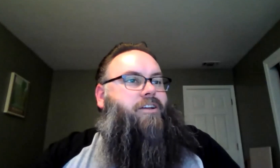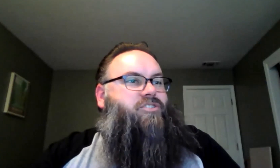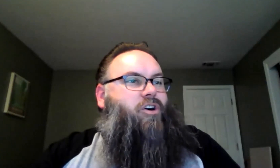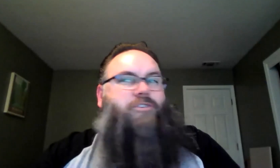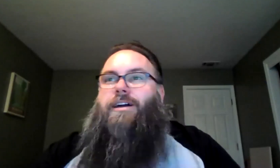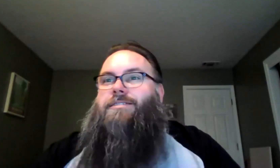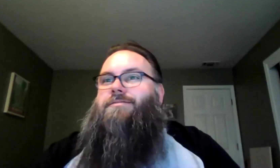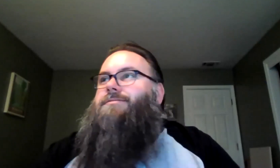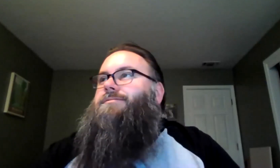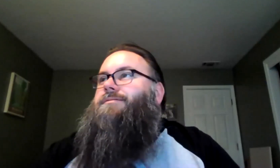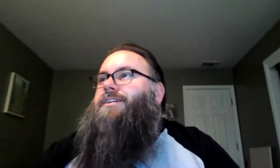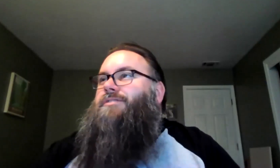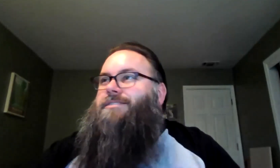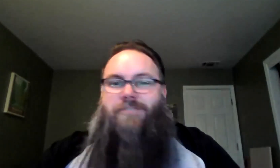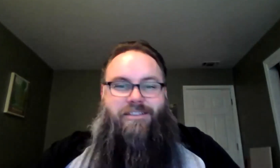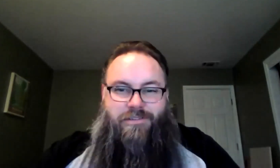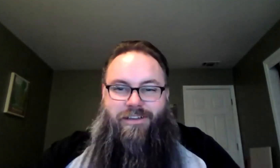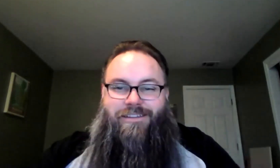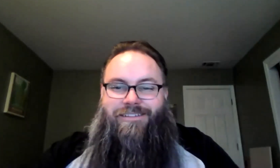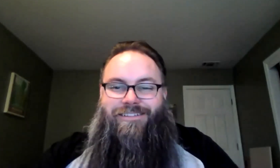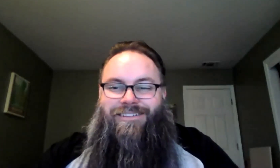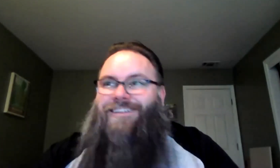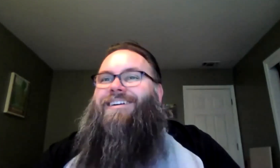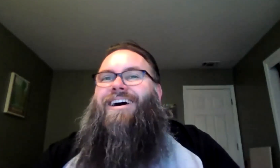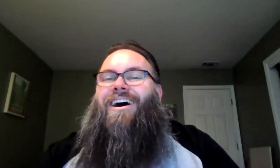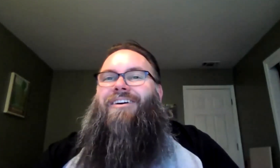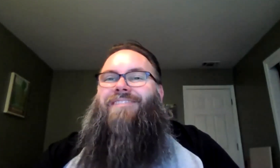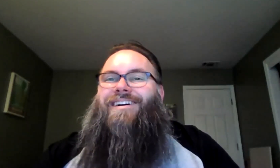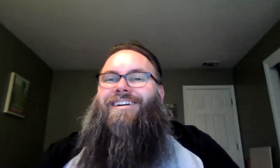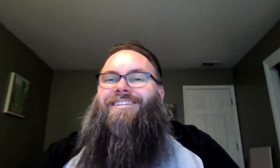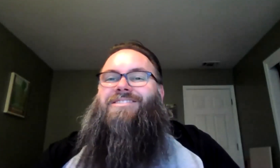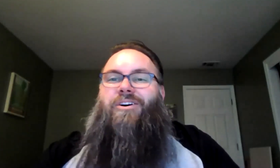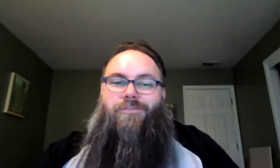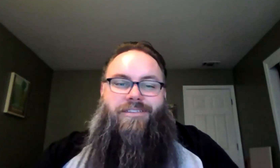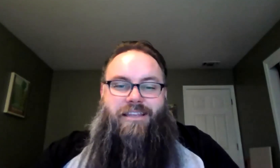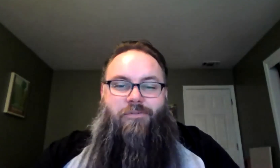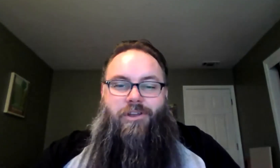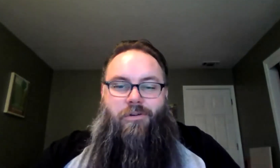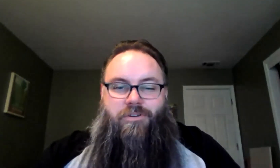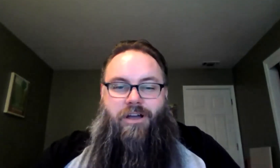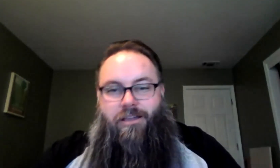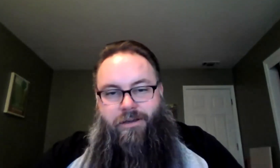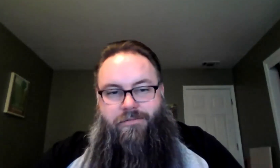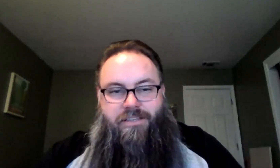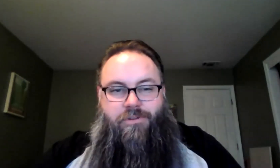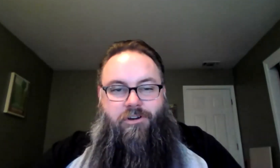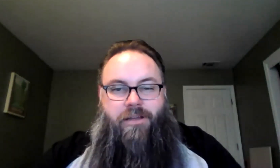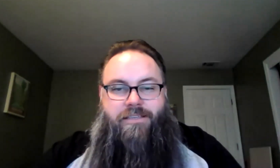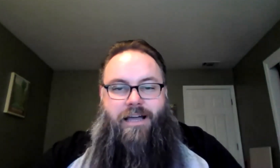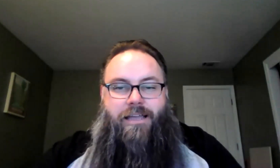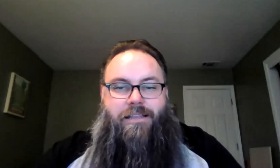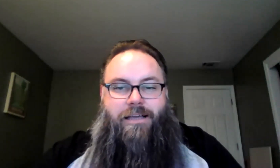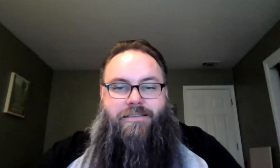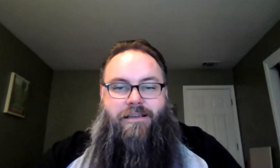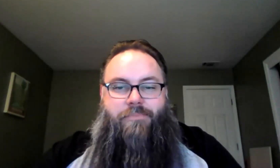Or I could just call on you guys. I could do that too. That's always fun. So, does anyone know what we're talking about? Does anyone know